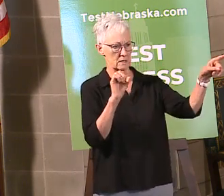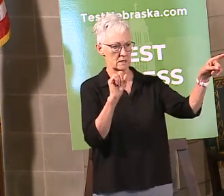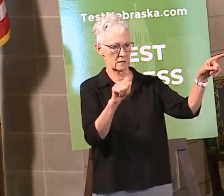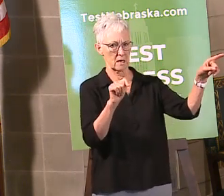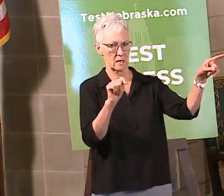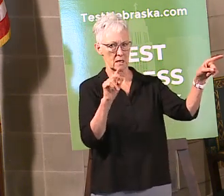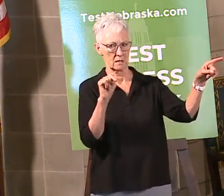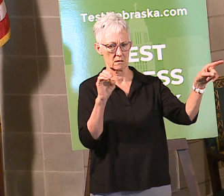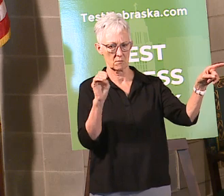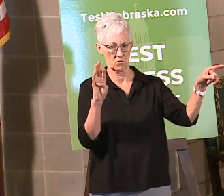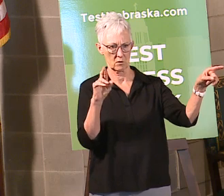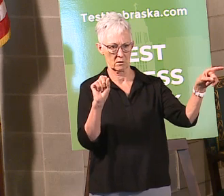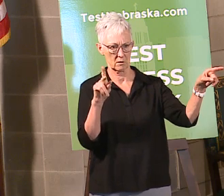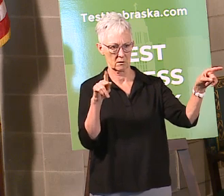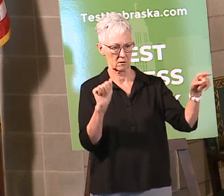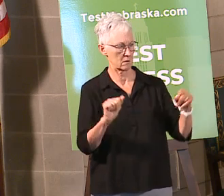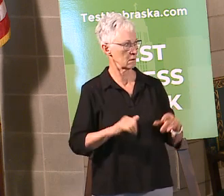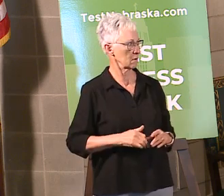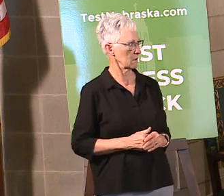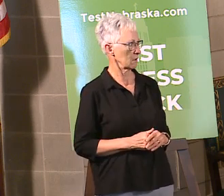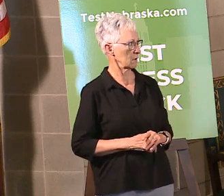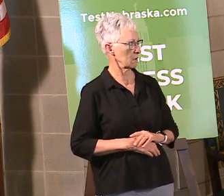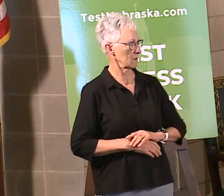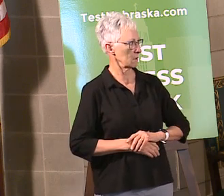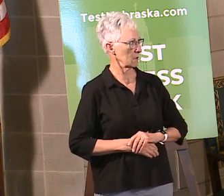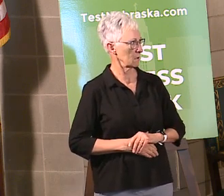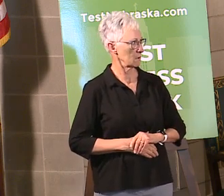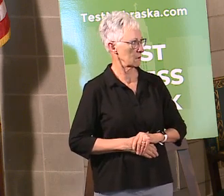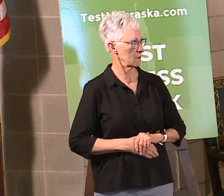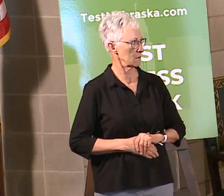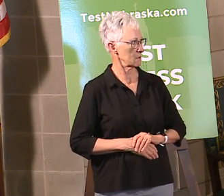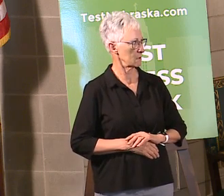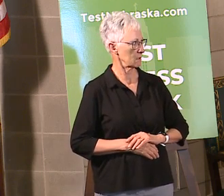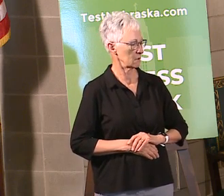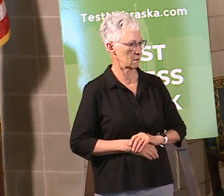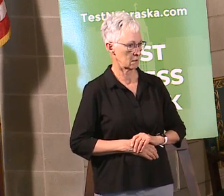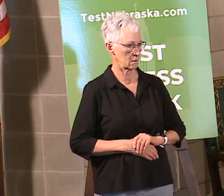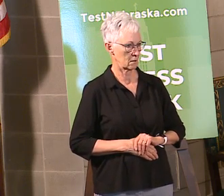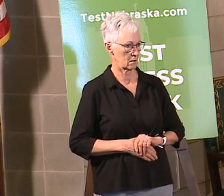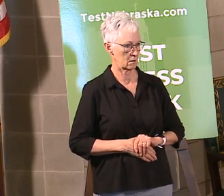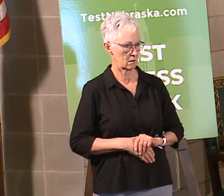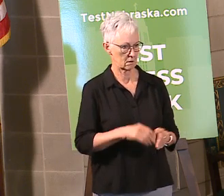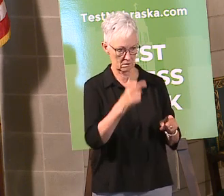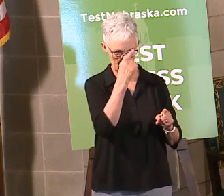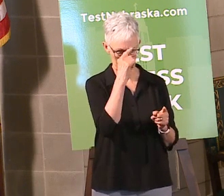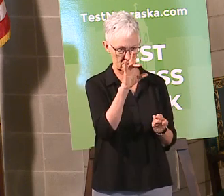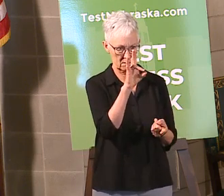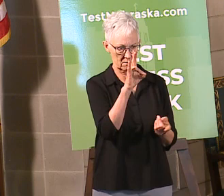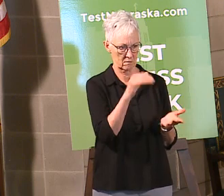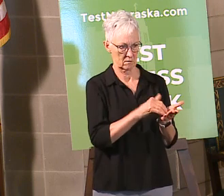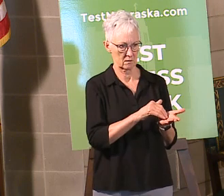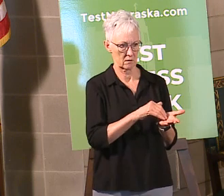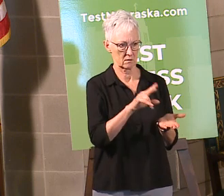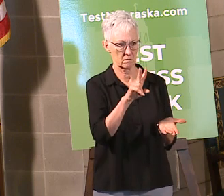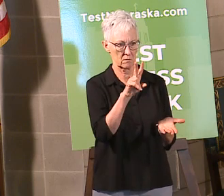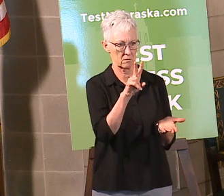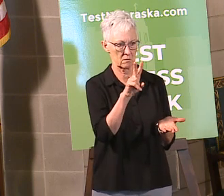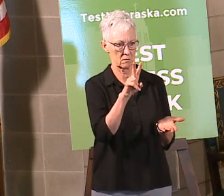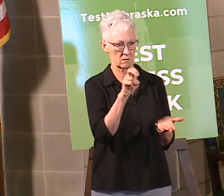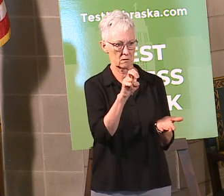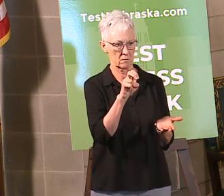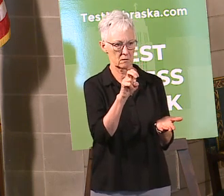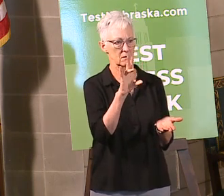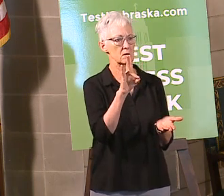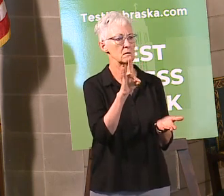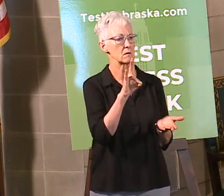the overall tests that have been done through Test Nebraska to date? I thought it was 7,200, close to